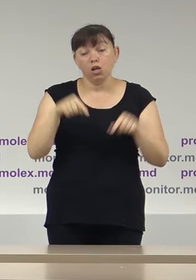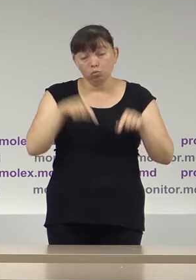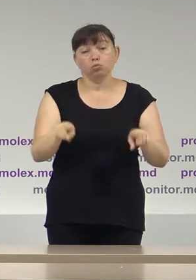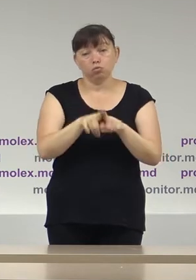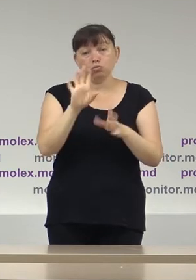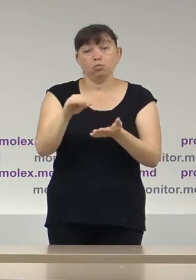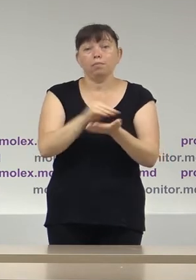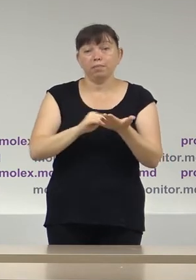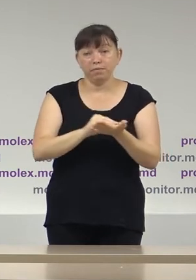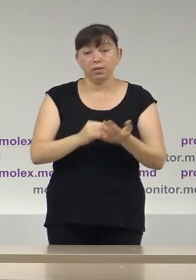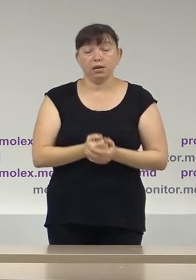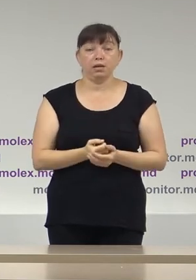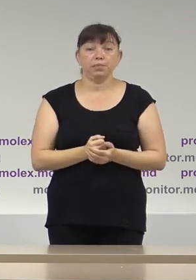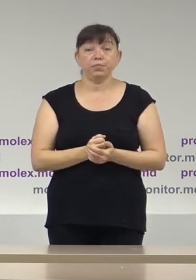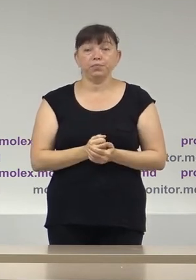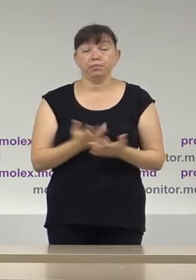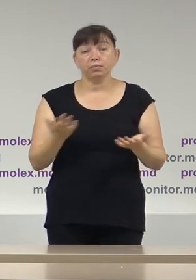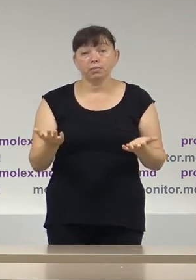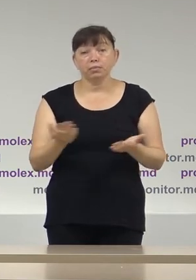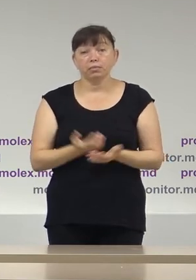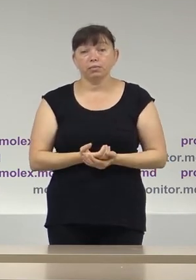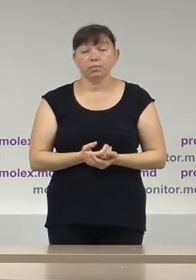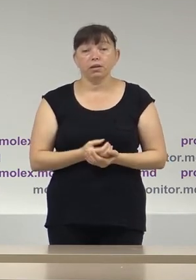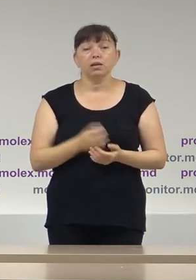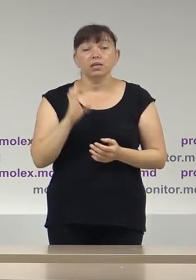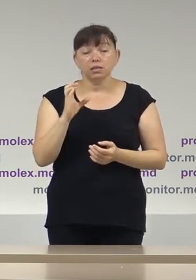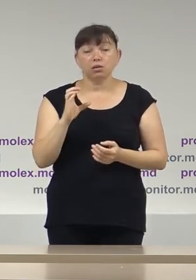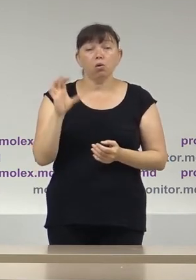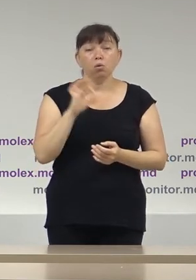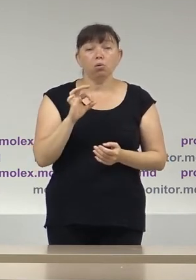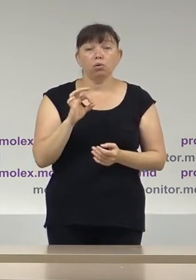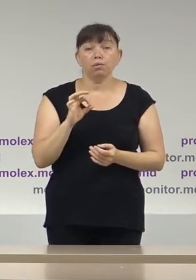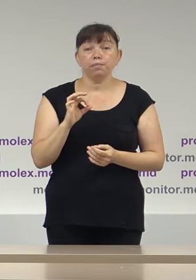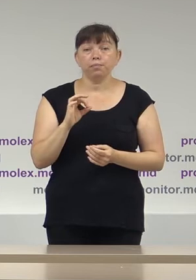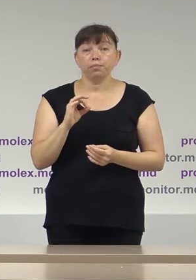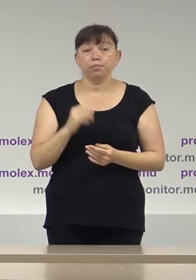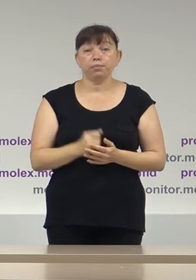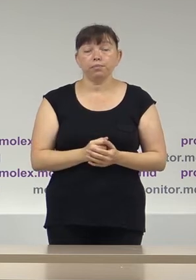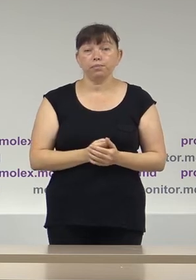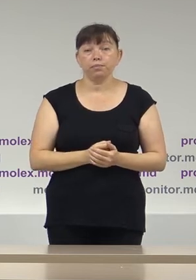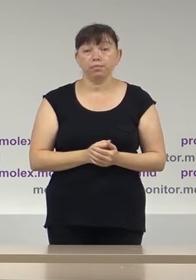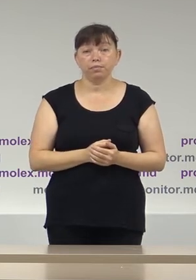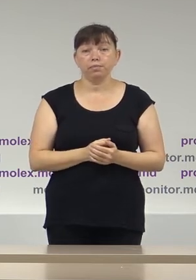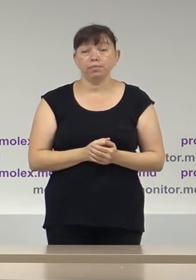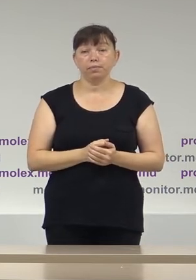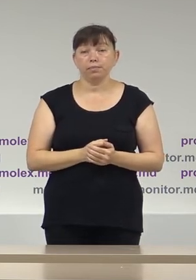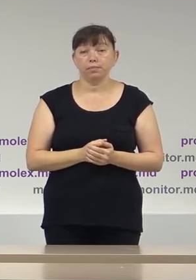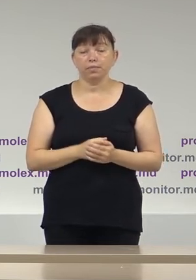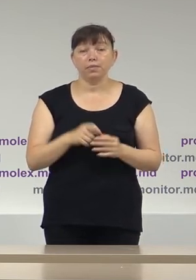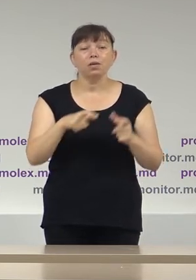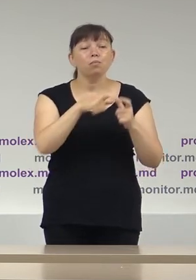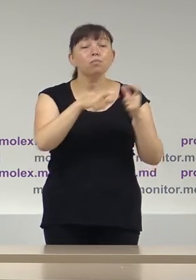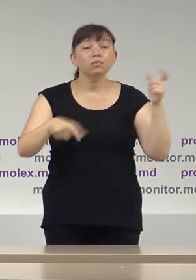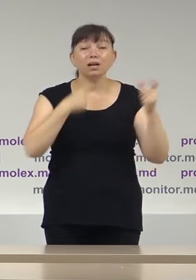at the previous elections, and most probably we can expect to see it at current elections as well.